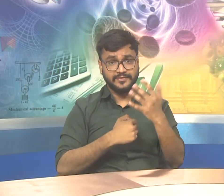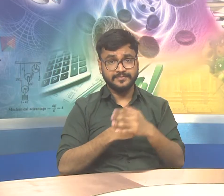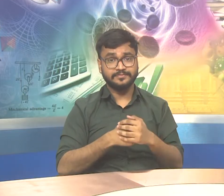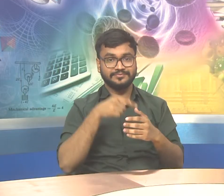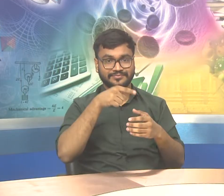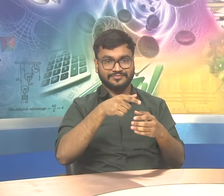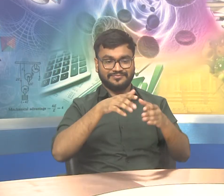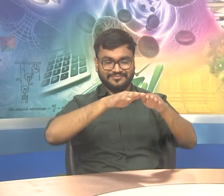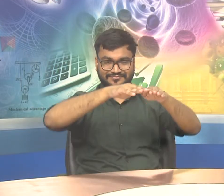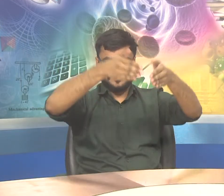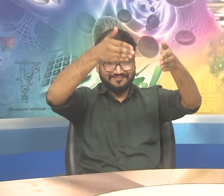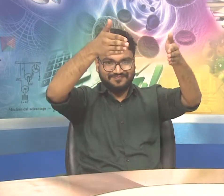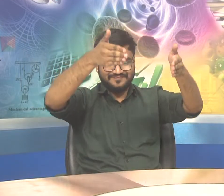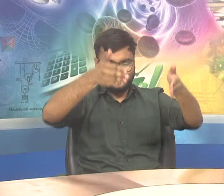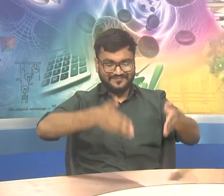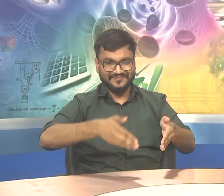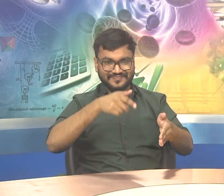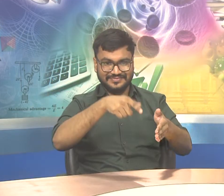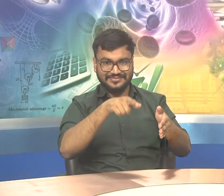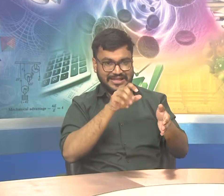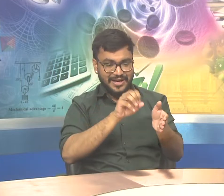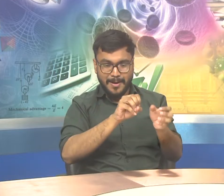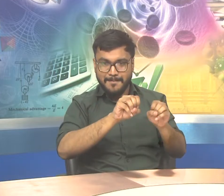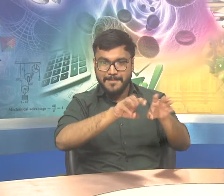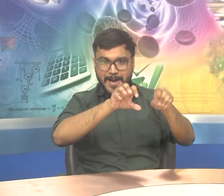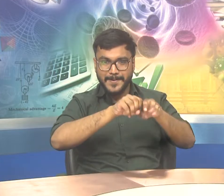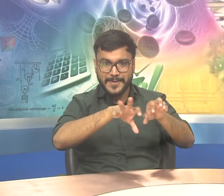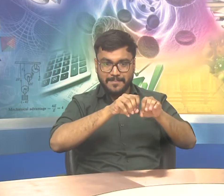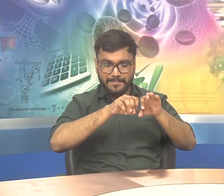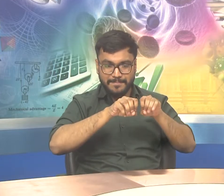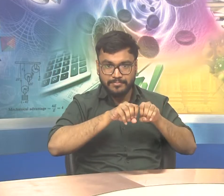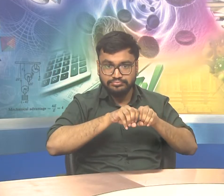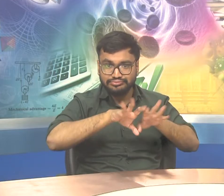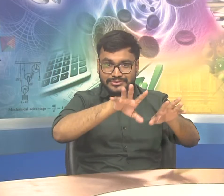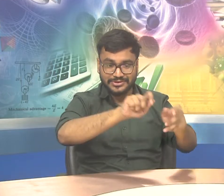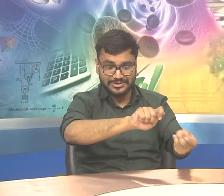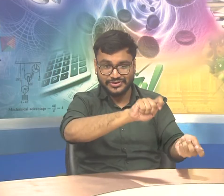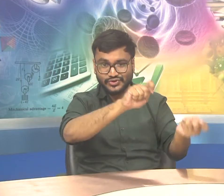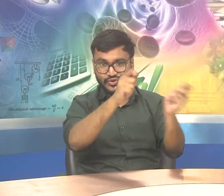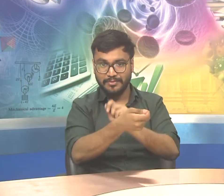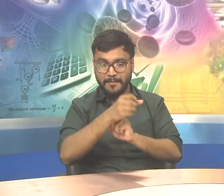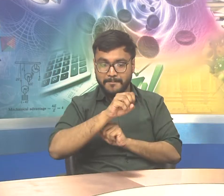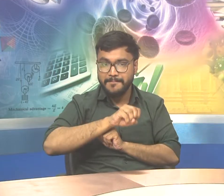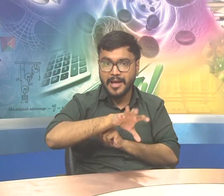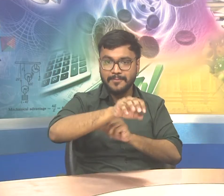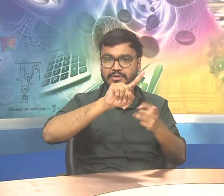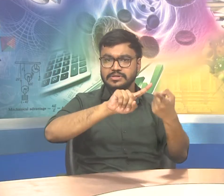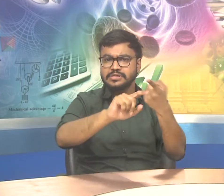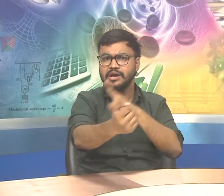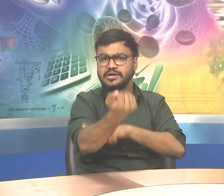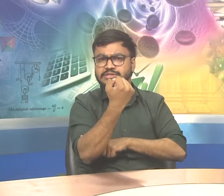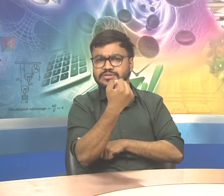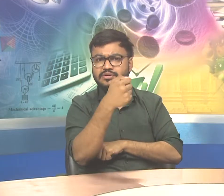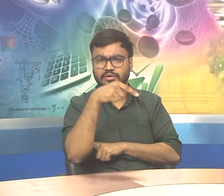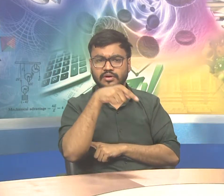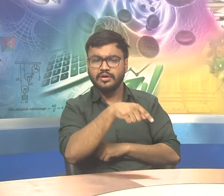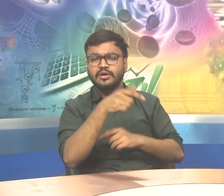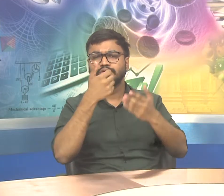electrical energy. A loudspeaker converts sound energy into which energy?